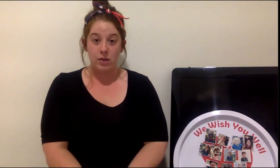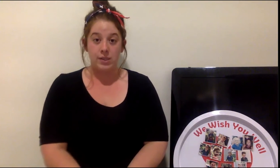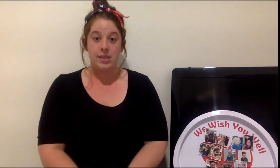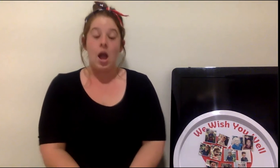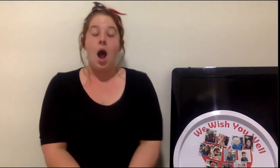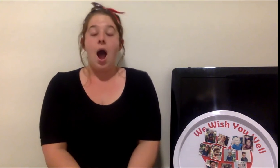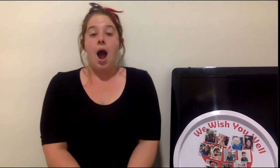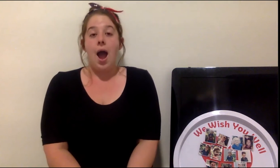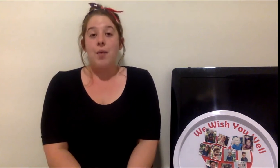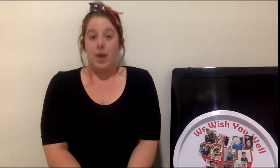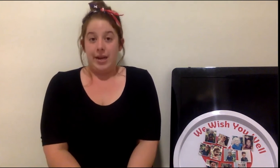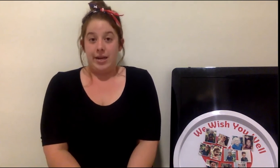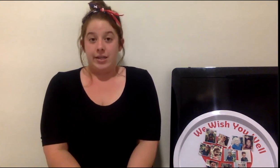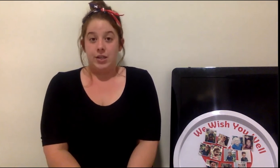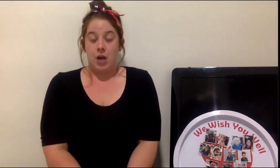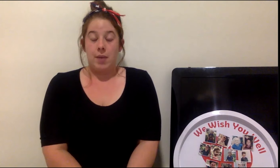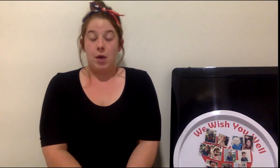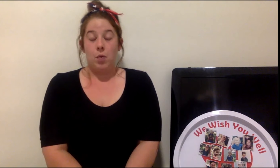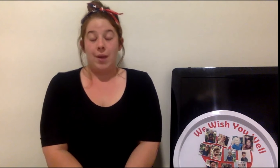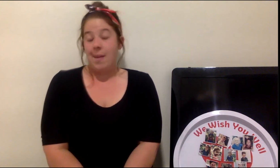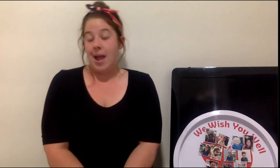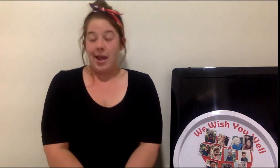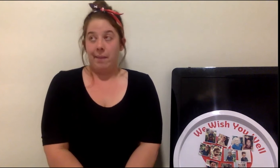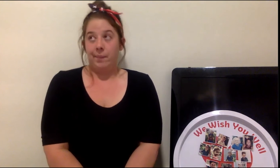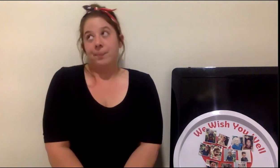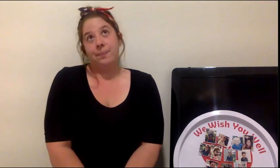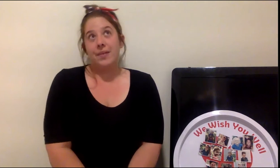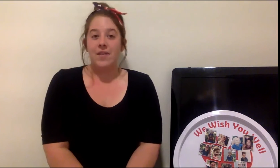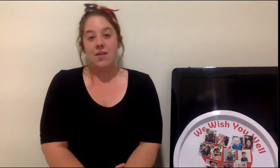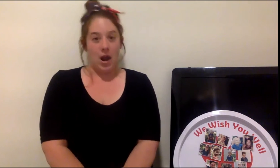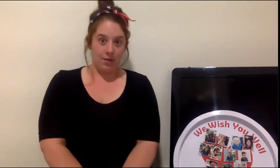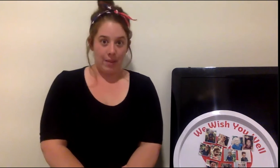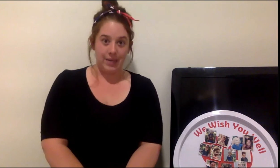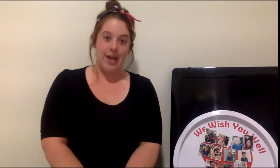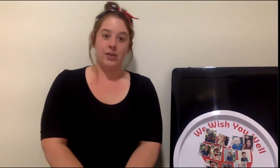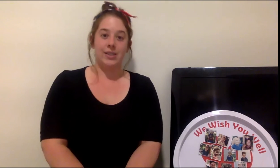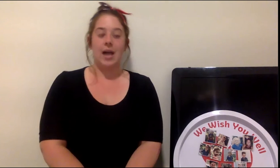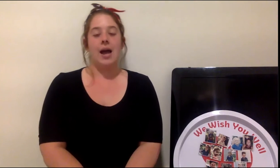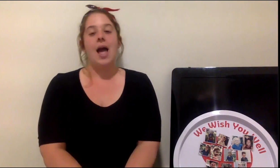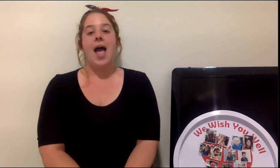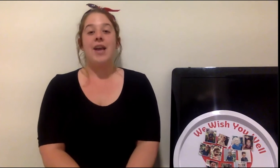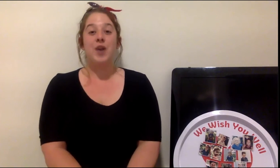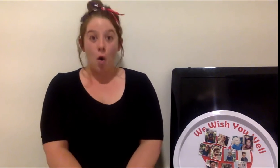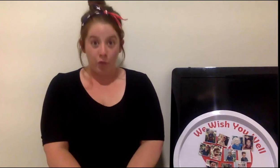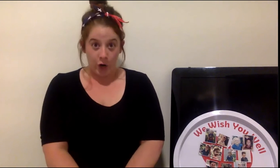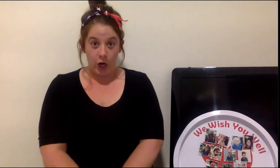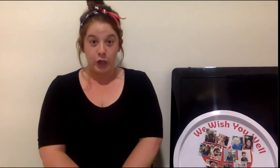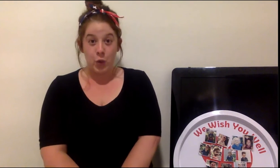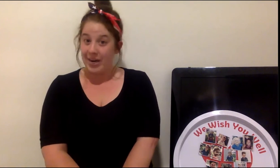reptiles, I wanted to talk about one of my favorite reptiles, a gopher